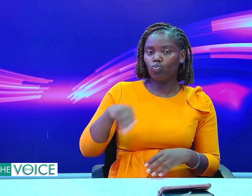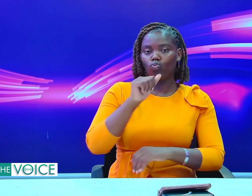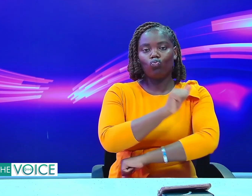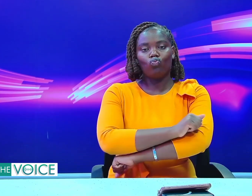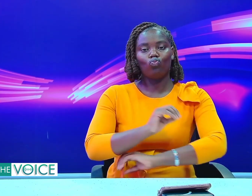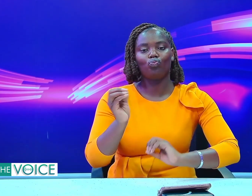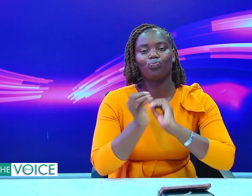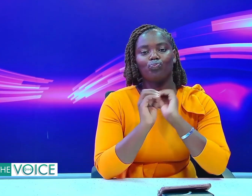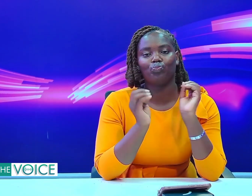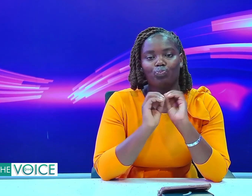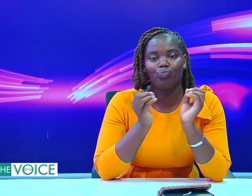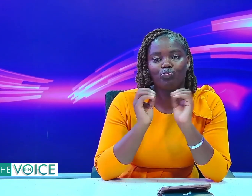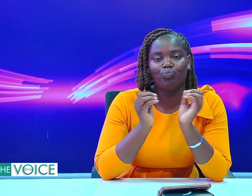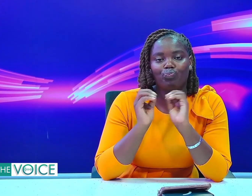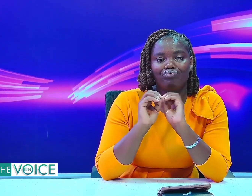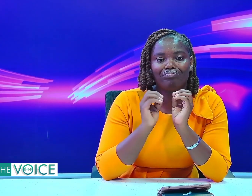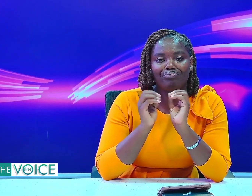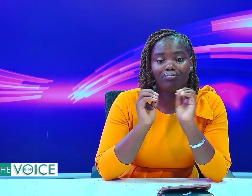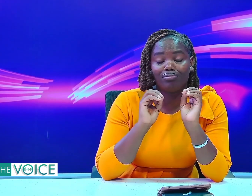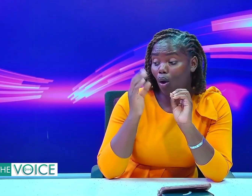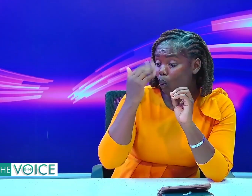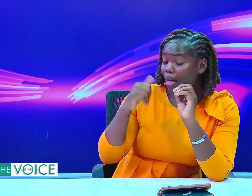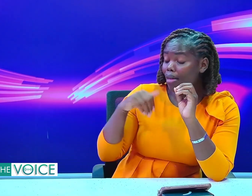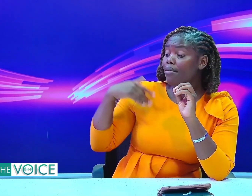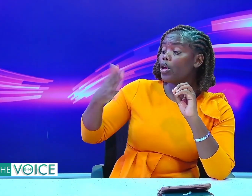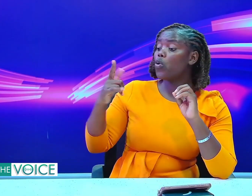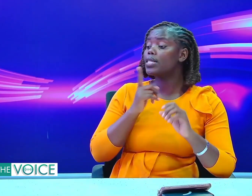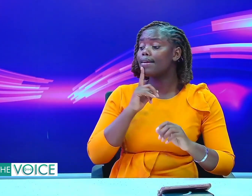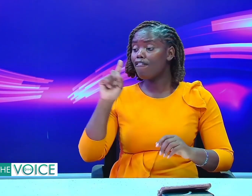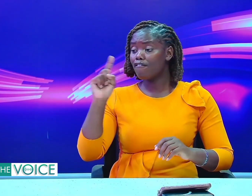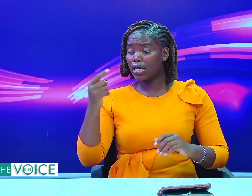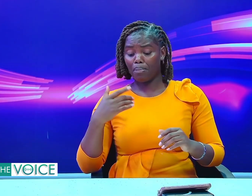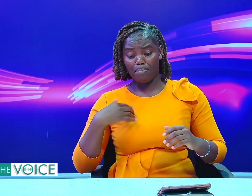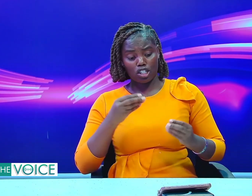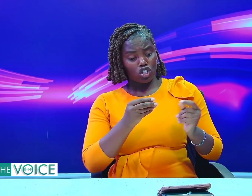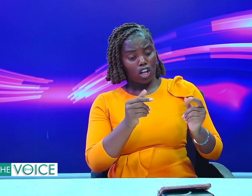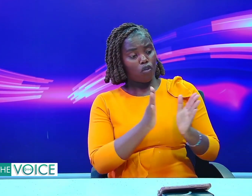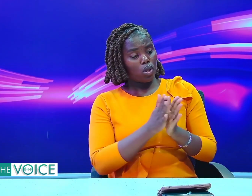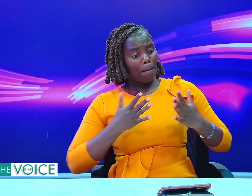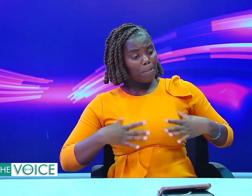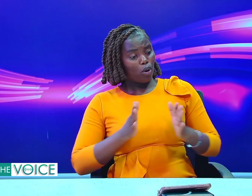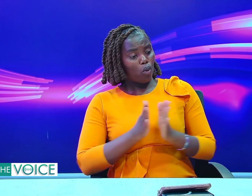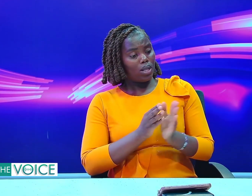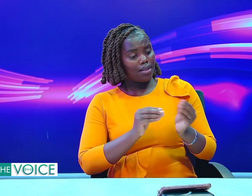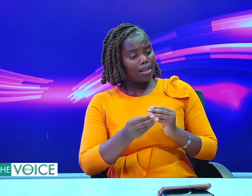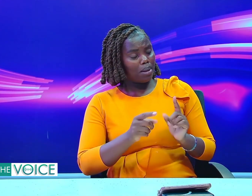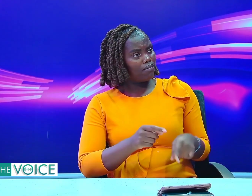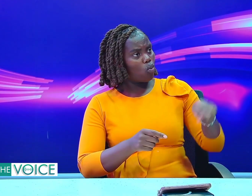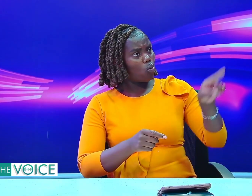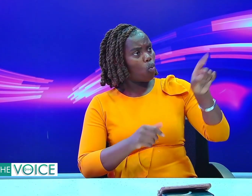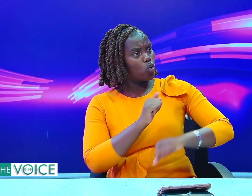girls or women with disabilities, or women in general, even without disability, in some communities, they're not taken to school. They're saying